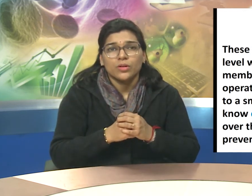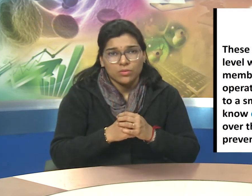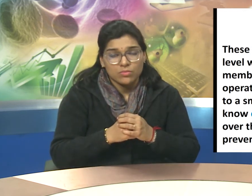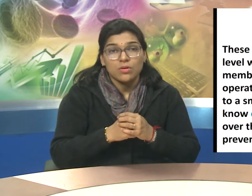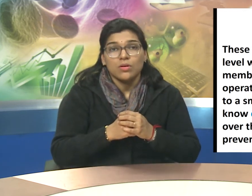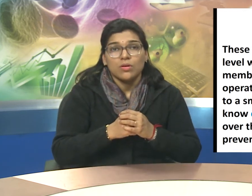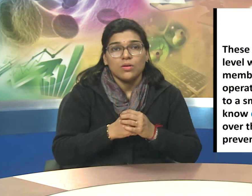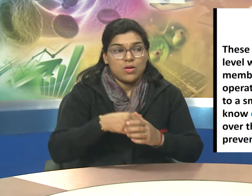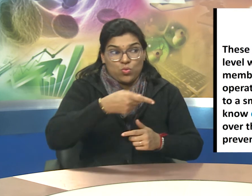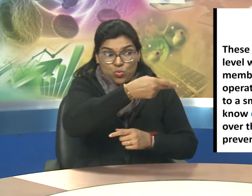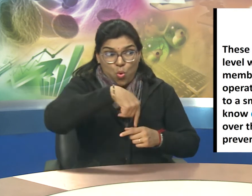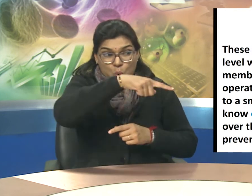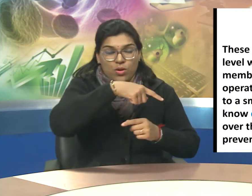members know each other